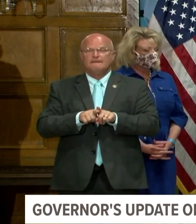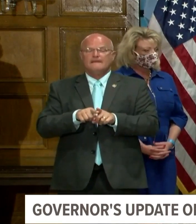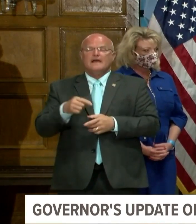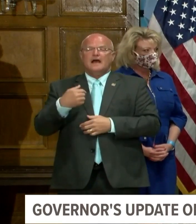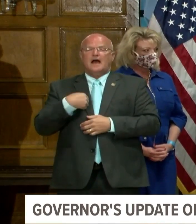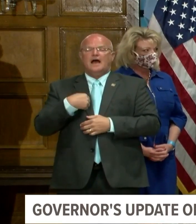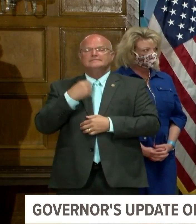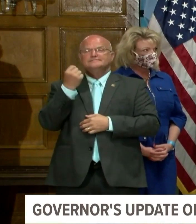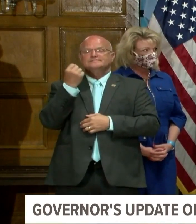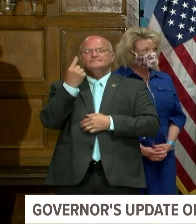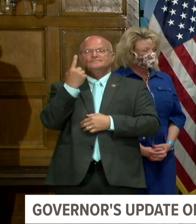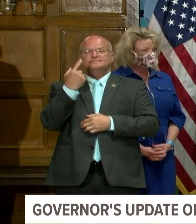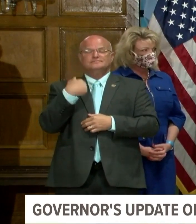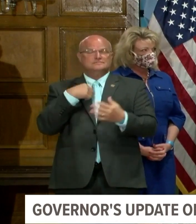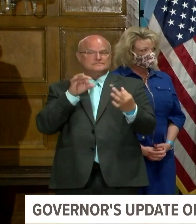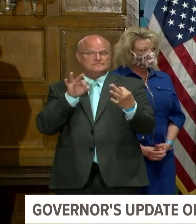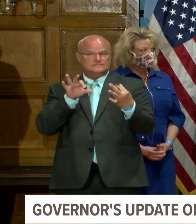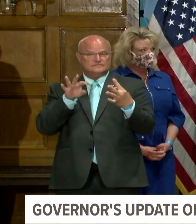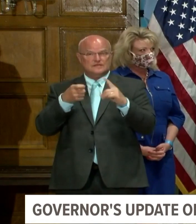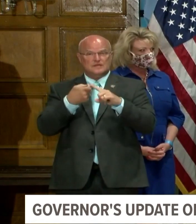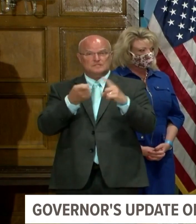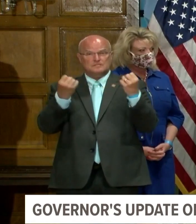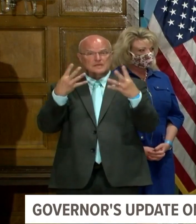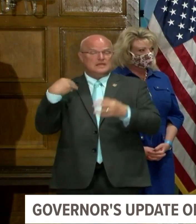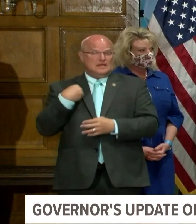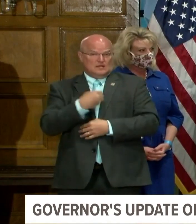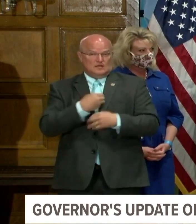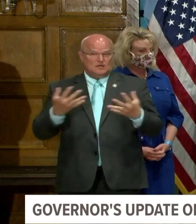I obtained feedback from many